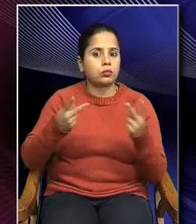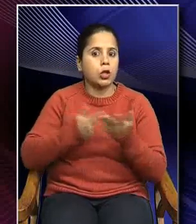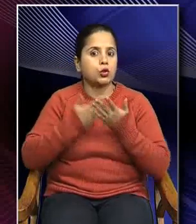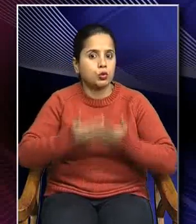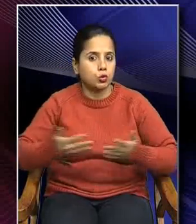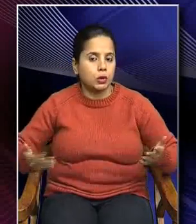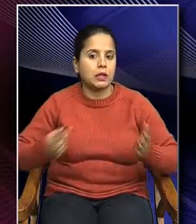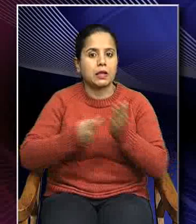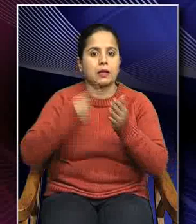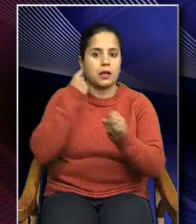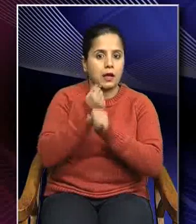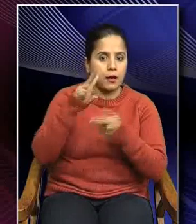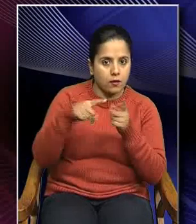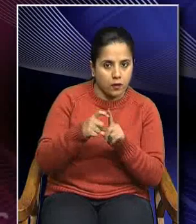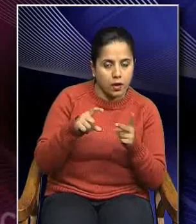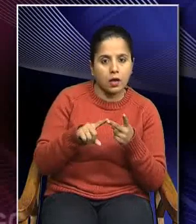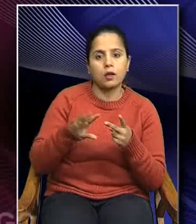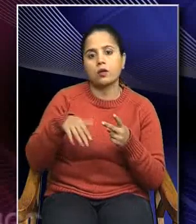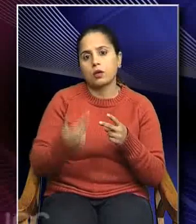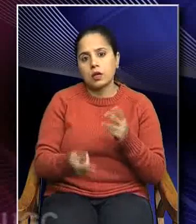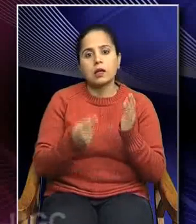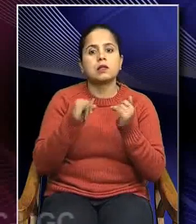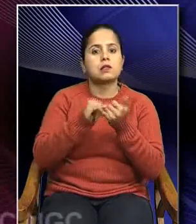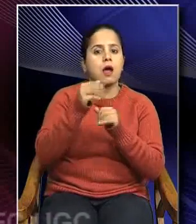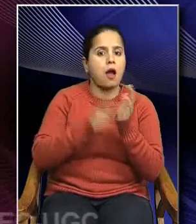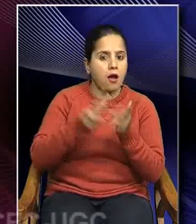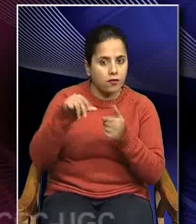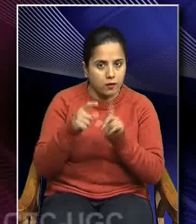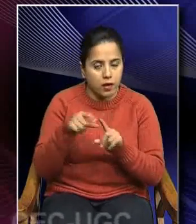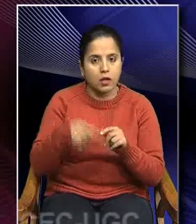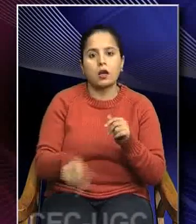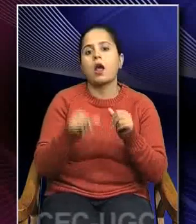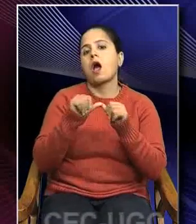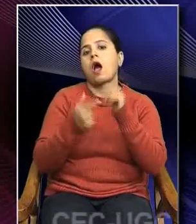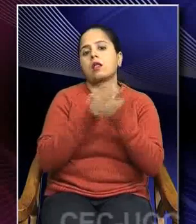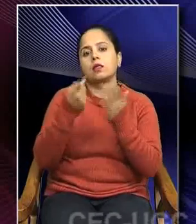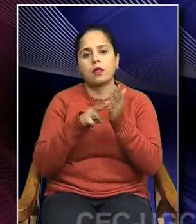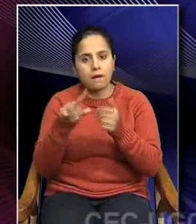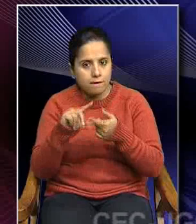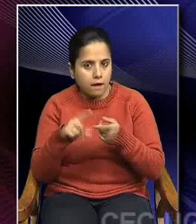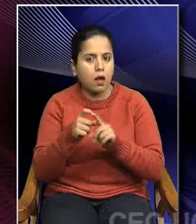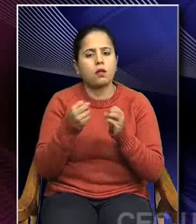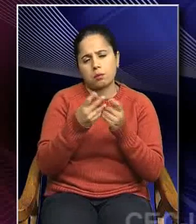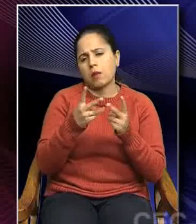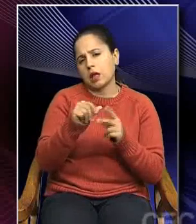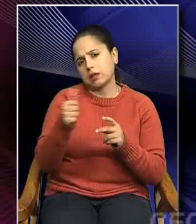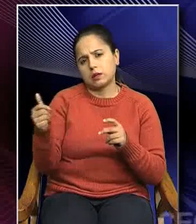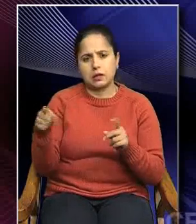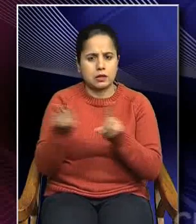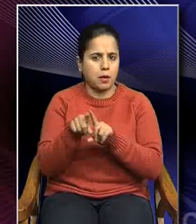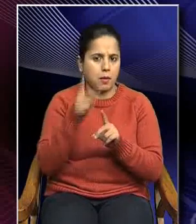Rig Veda and the later Vedic sources like Samved, Yajurved, Atharvaved, Brahmanas and several other